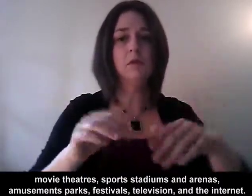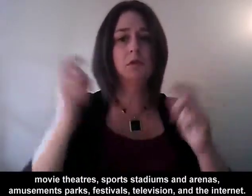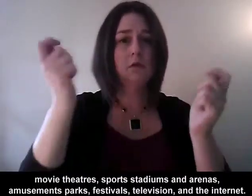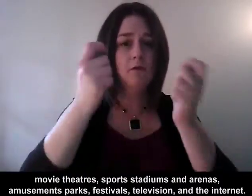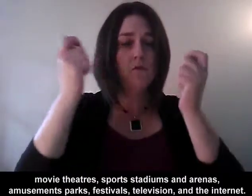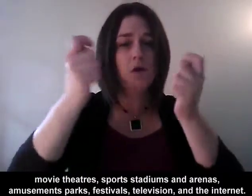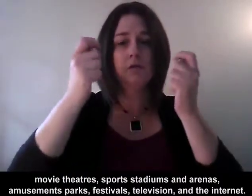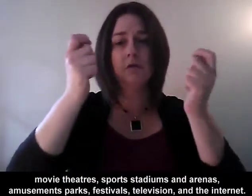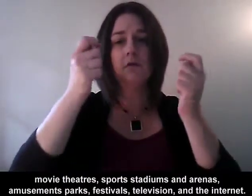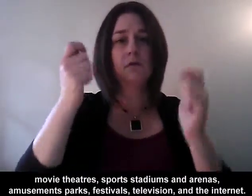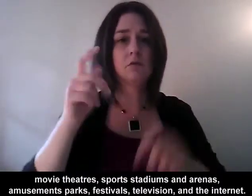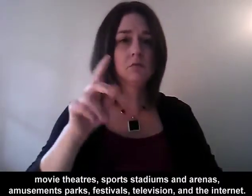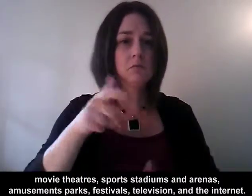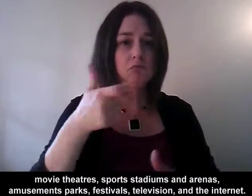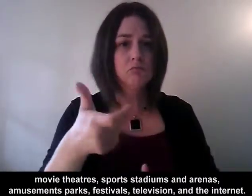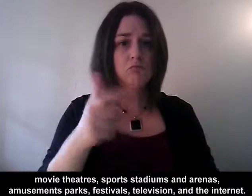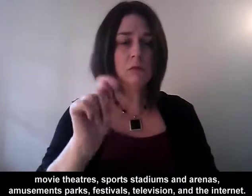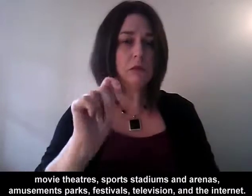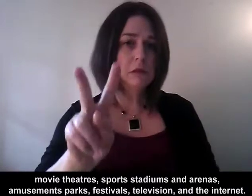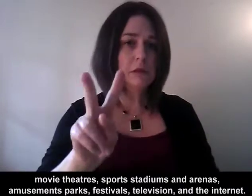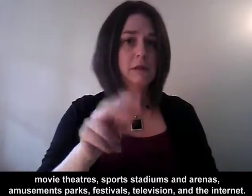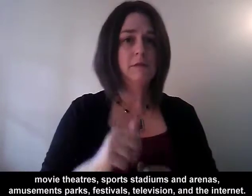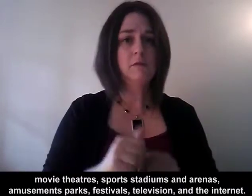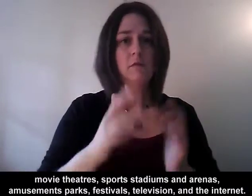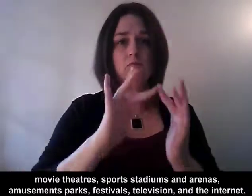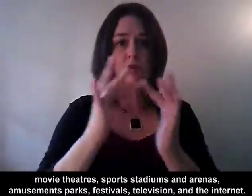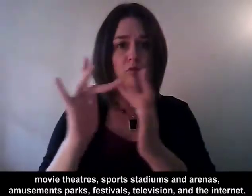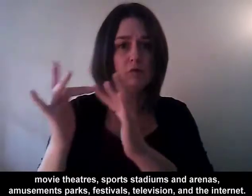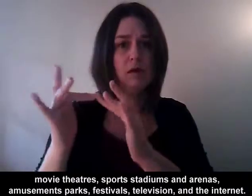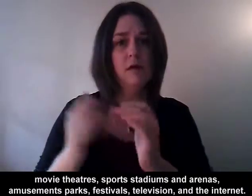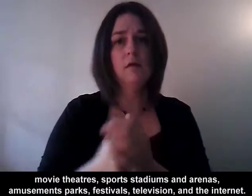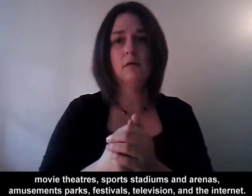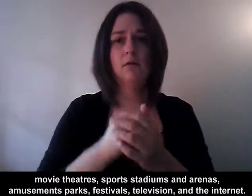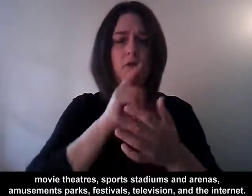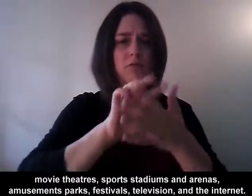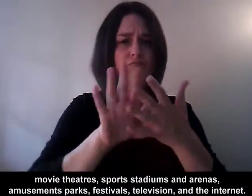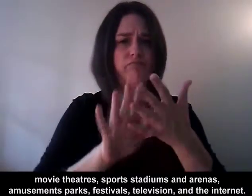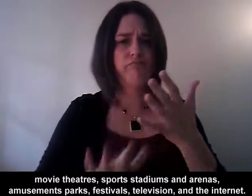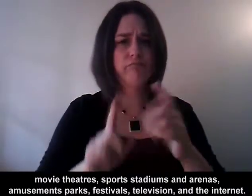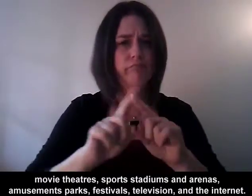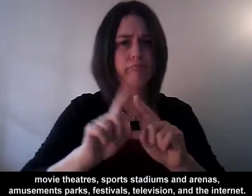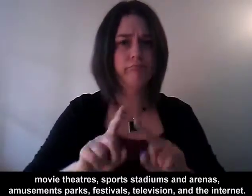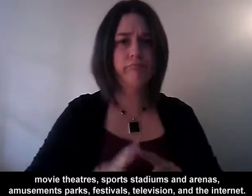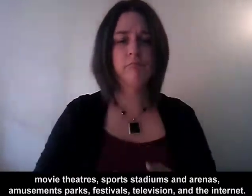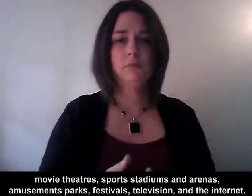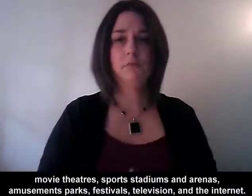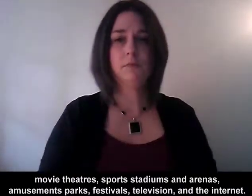sports stadiums and arenas, amusement parks, festivals, television, and the internet.